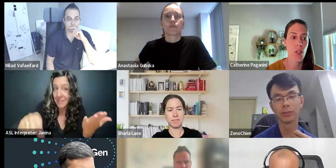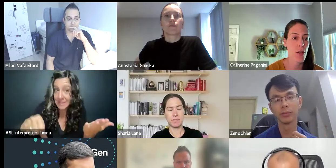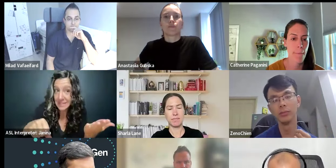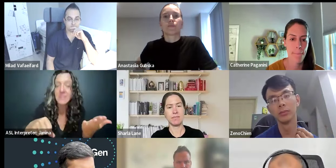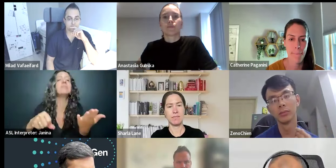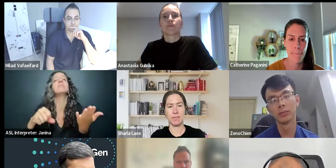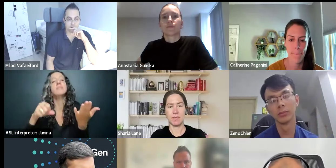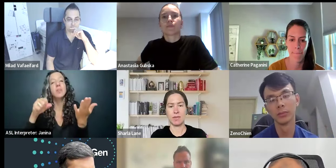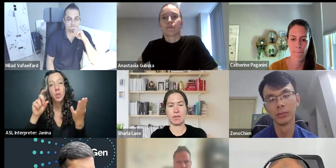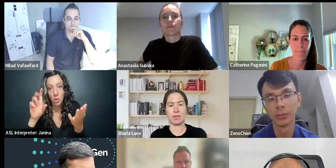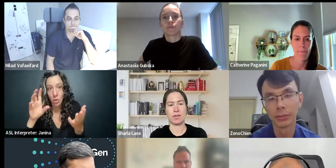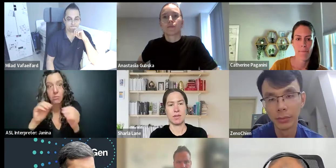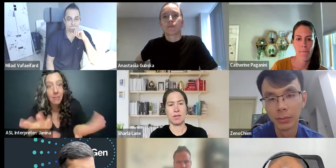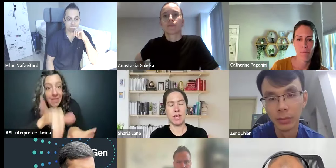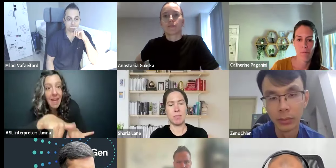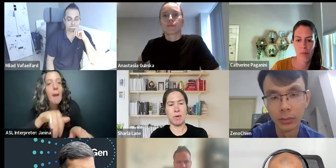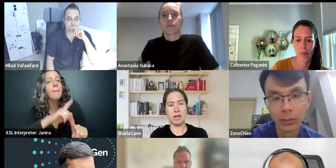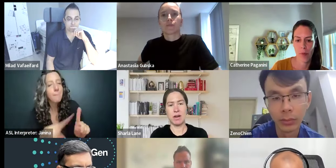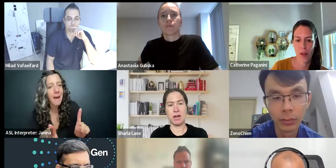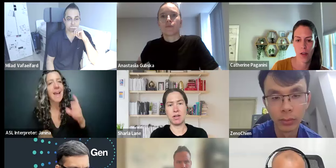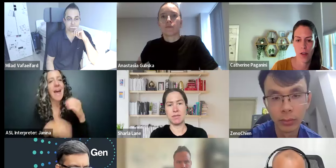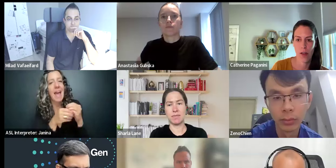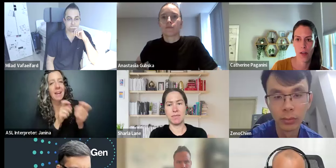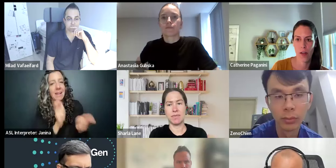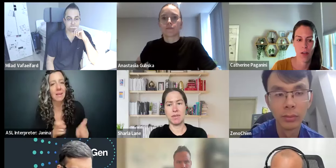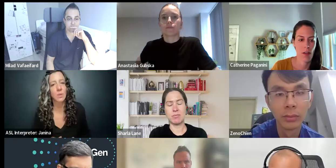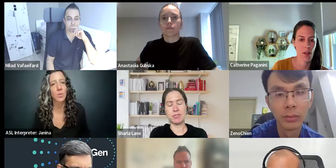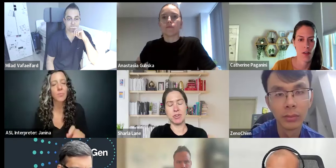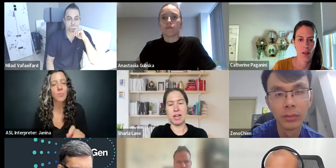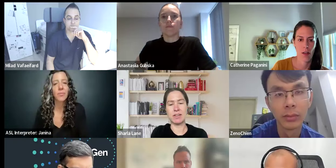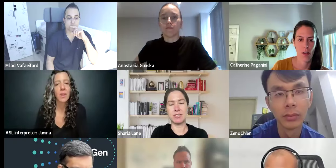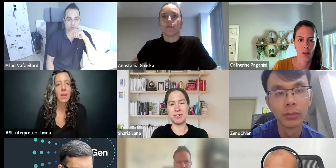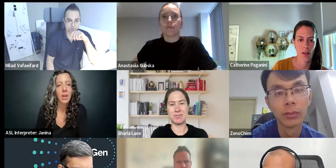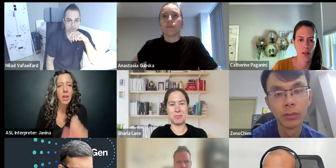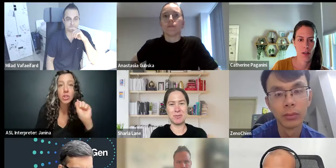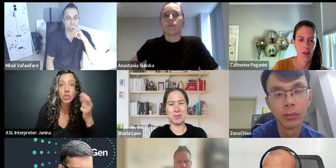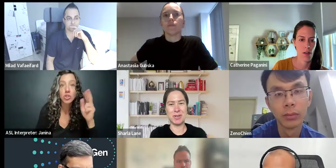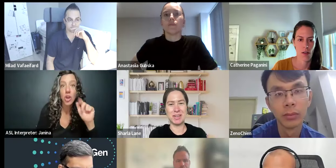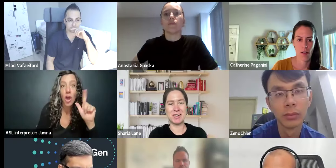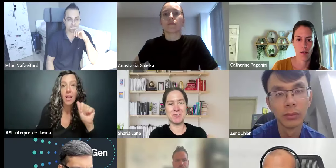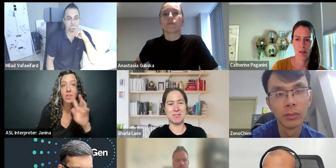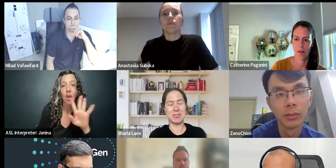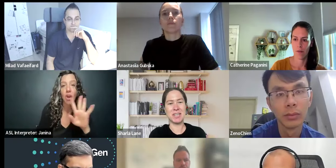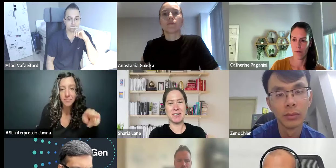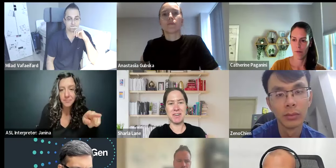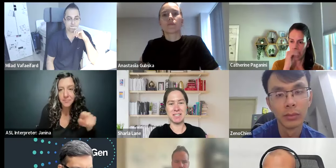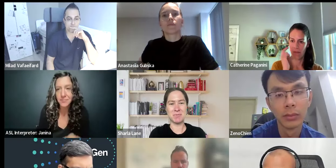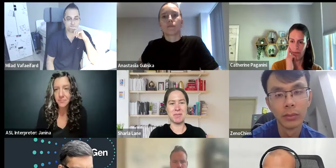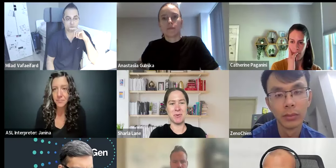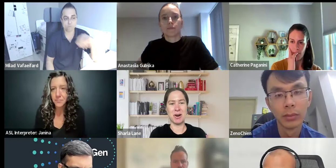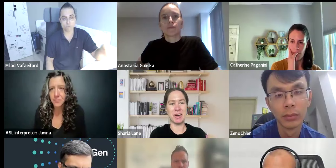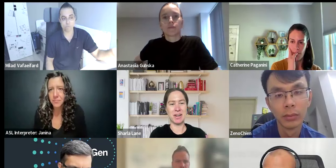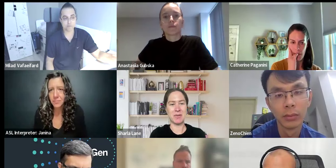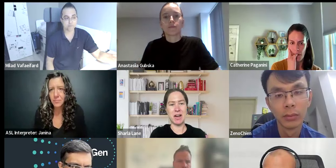something to tackle soonish. It might, I'm just looking at it too, and from doing